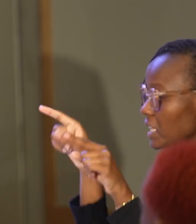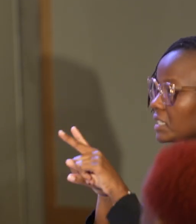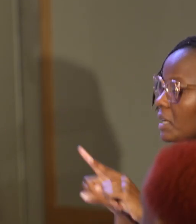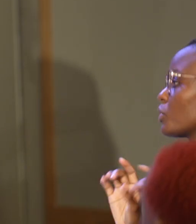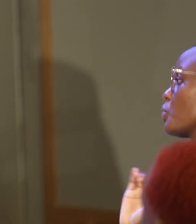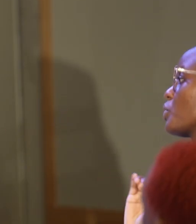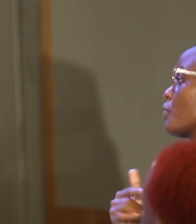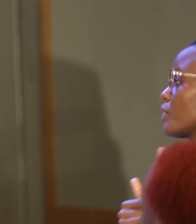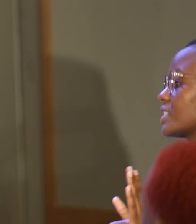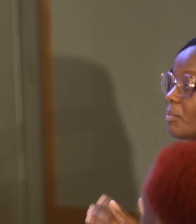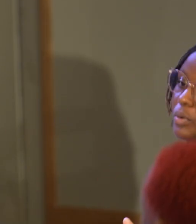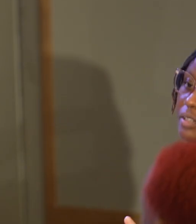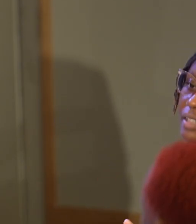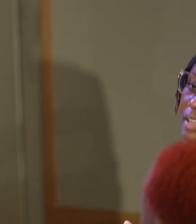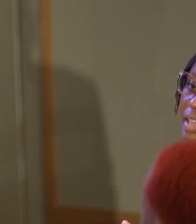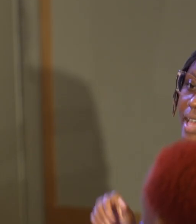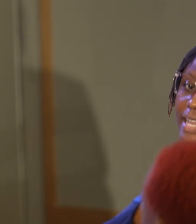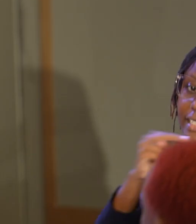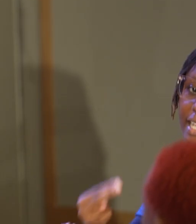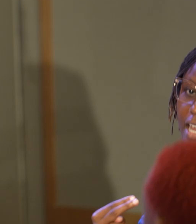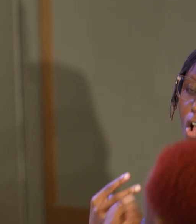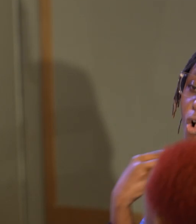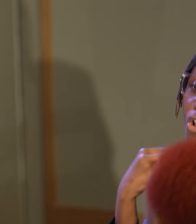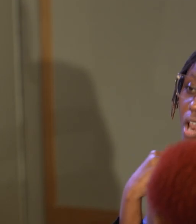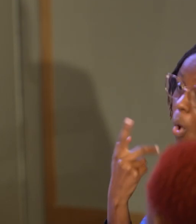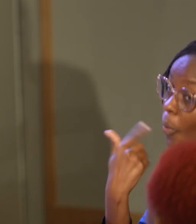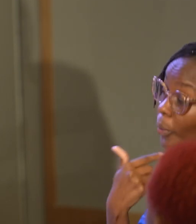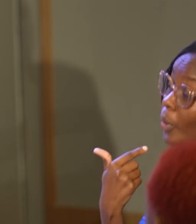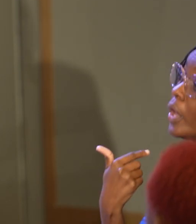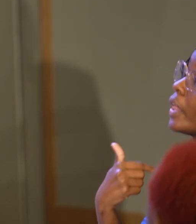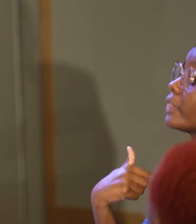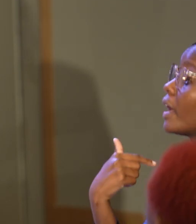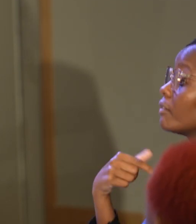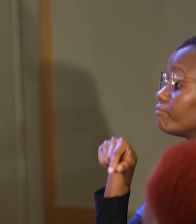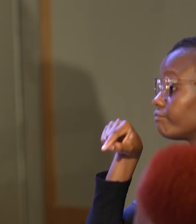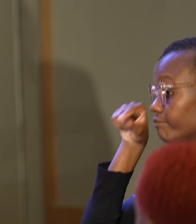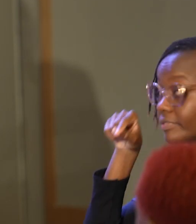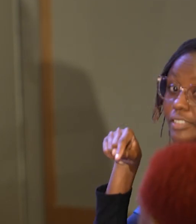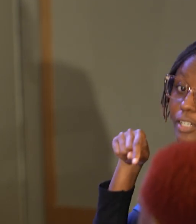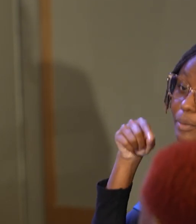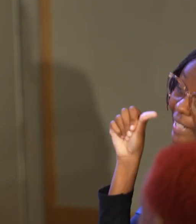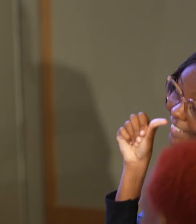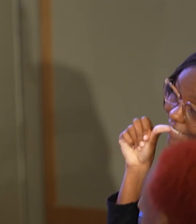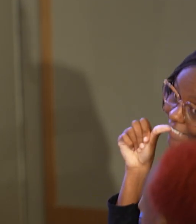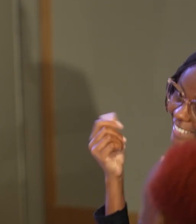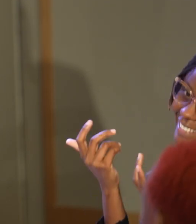Nigeria, which was also colonized by the British, same as Kenya, you might find that legislative frameworks are